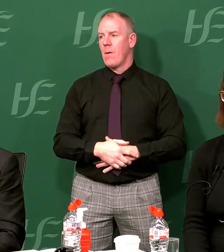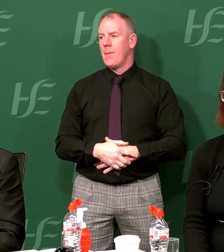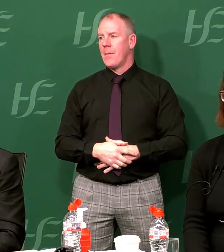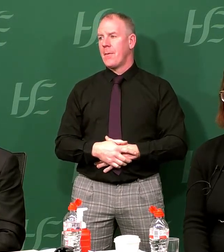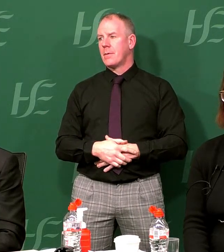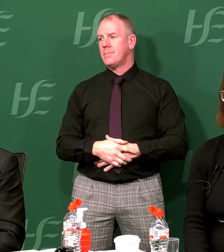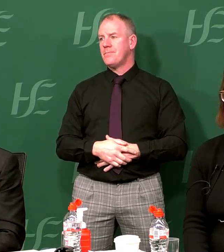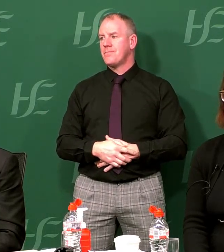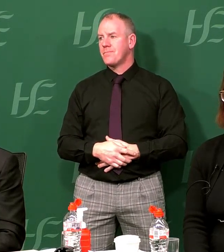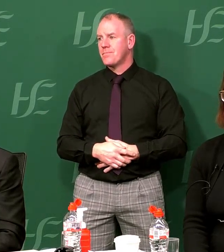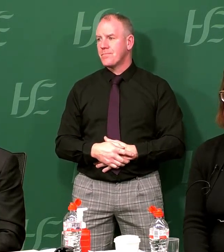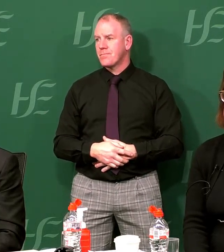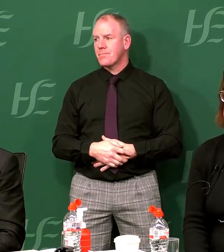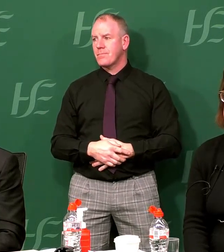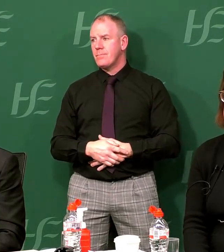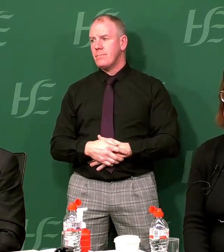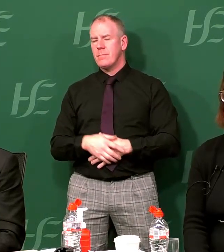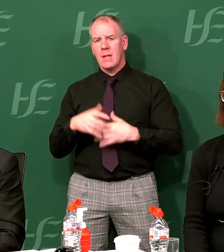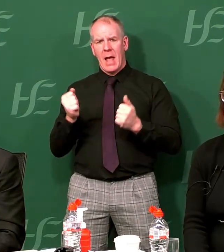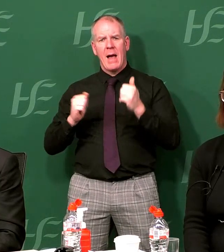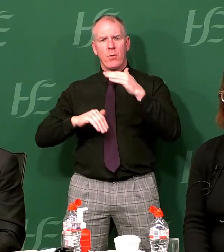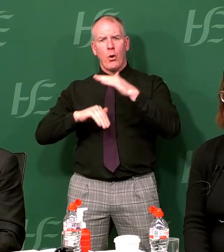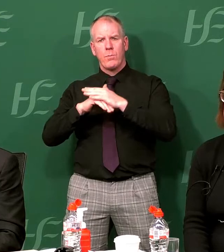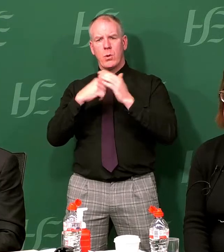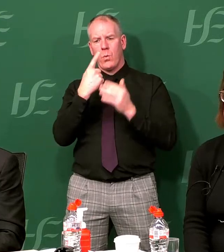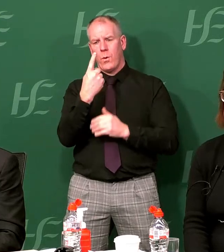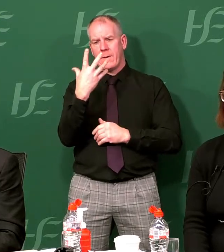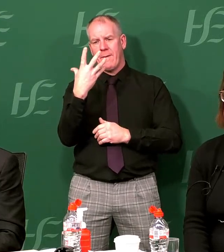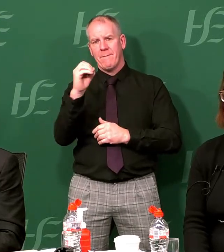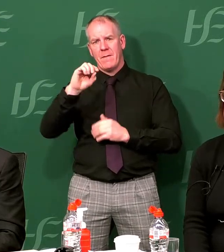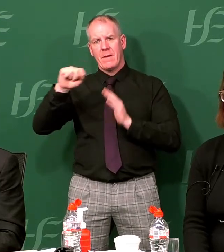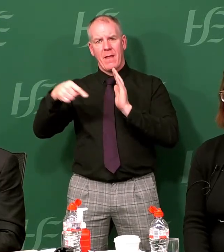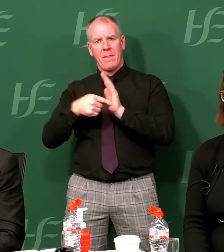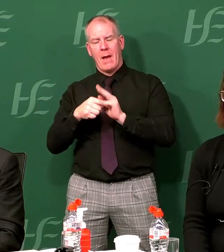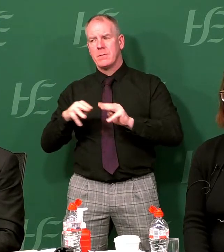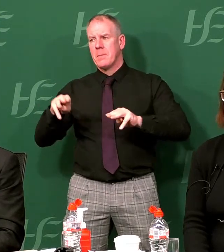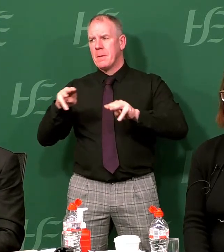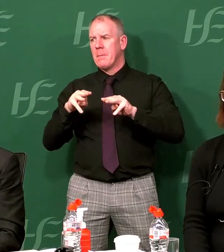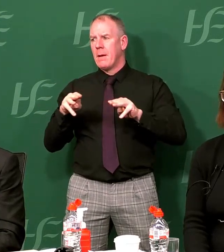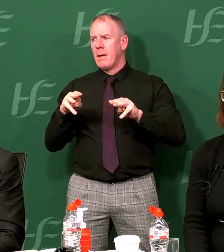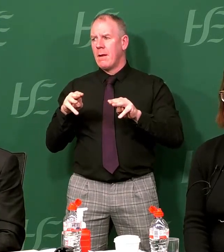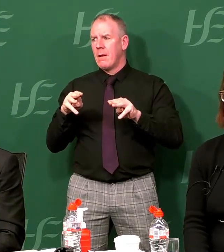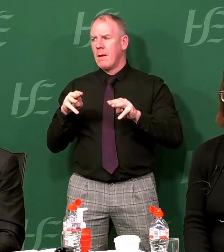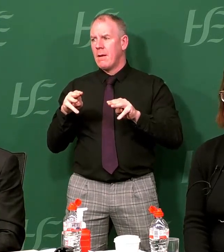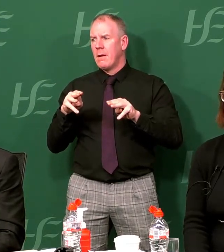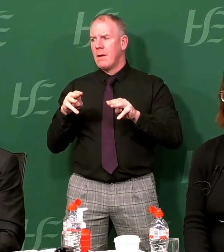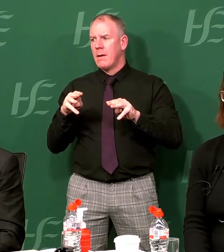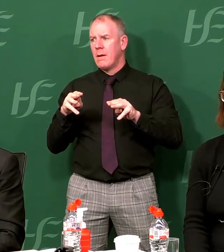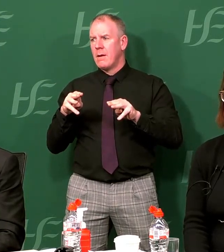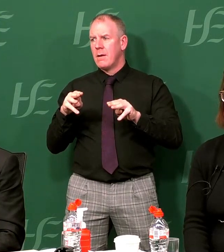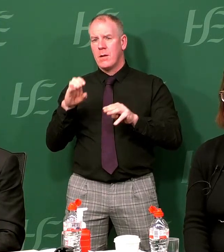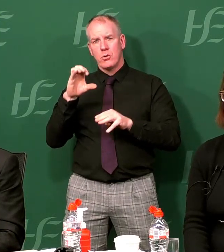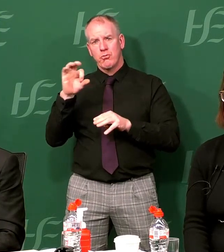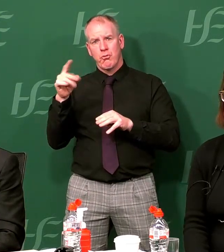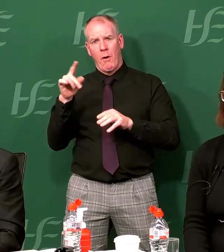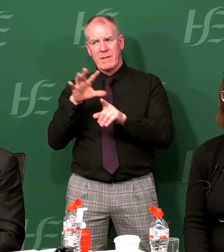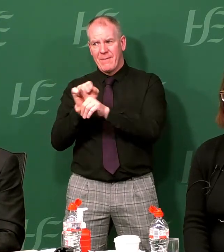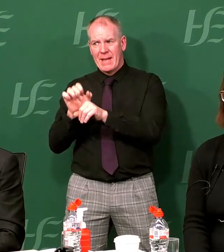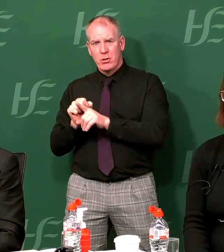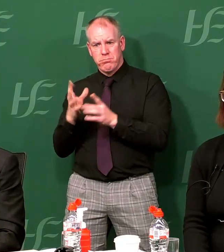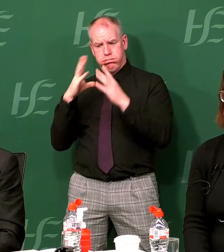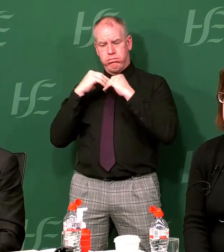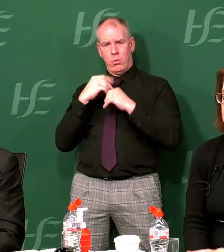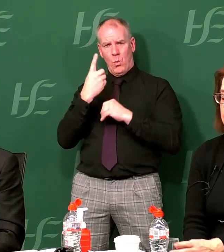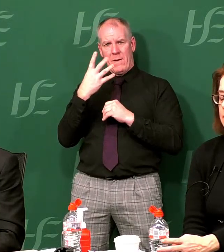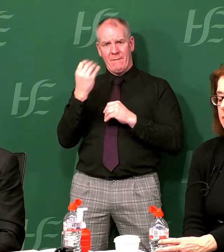also reports today of up to 150,000 unaccounted for COVID infections.